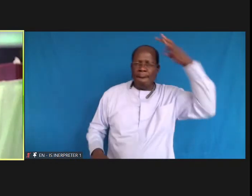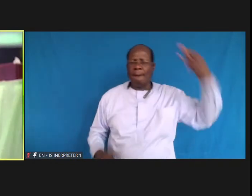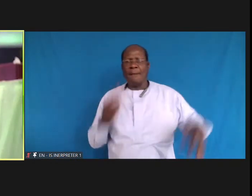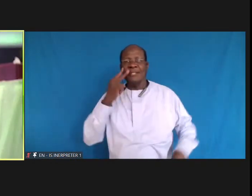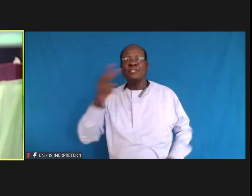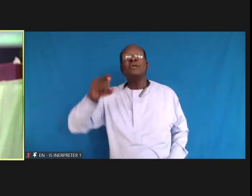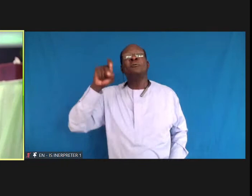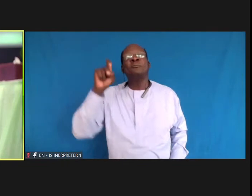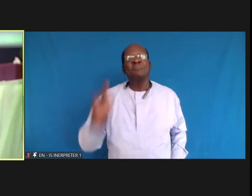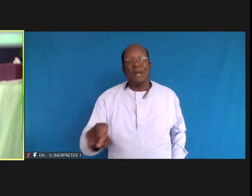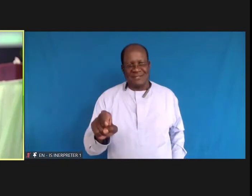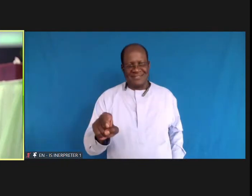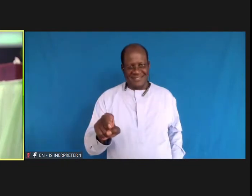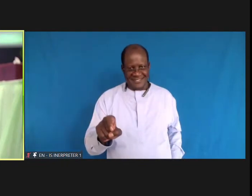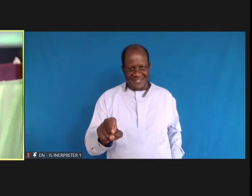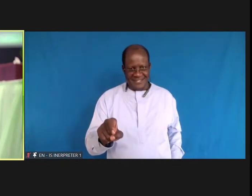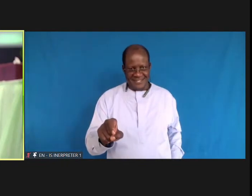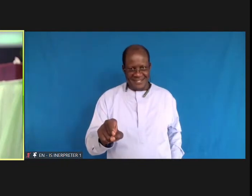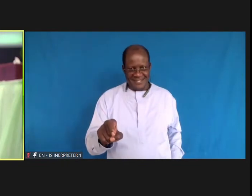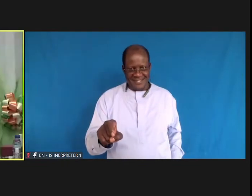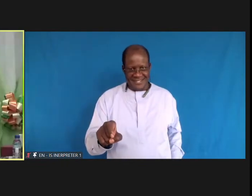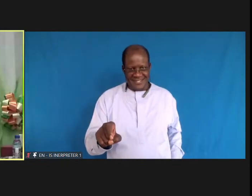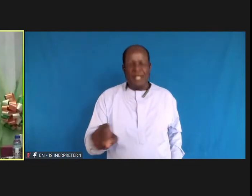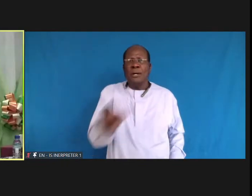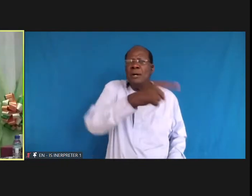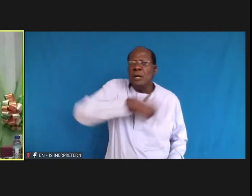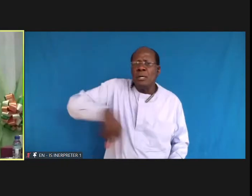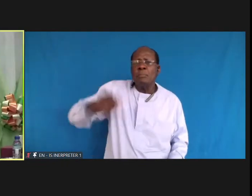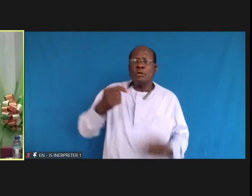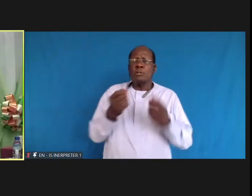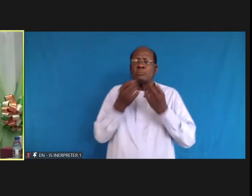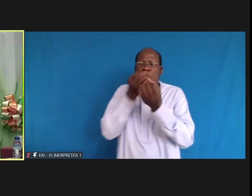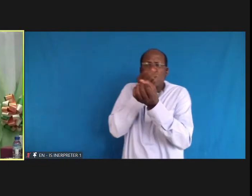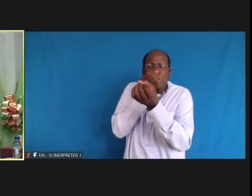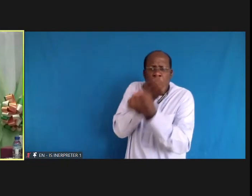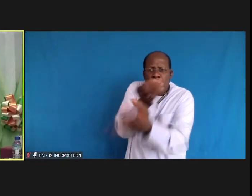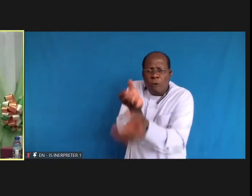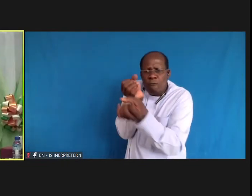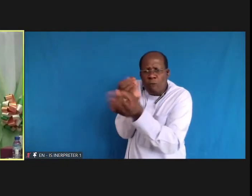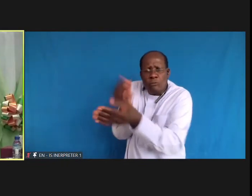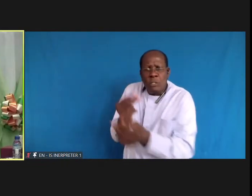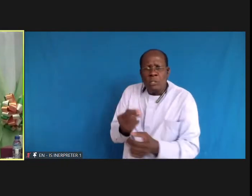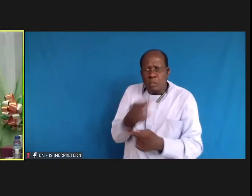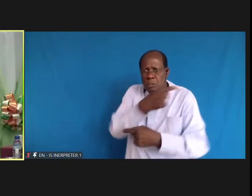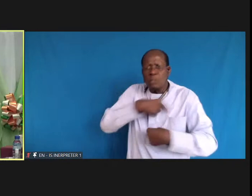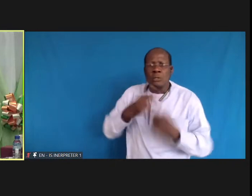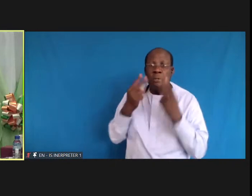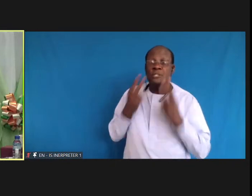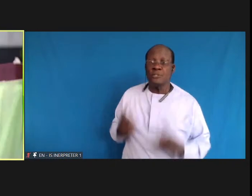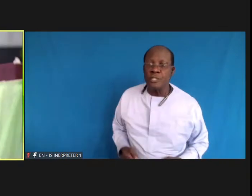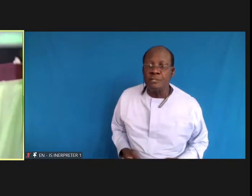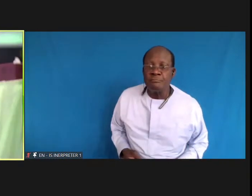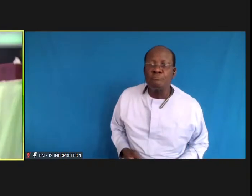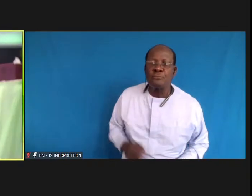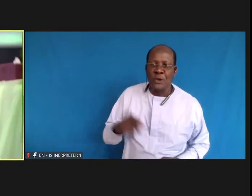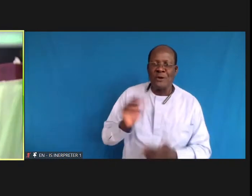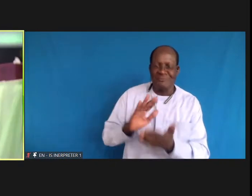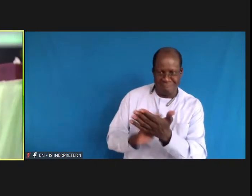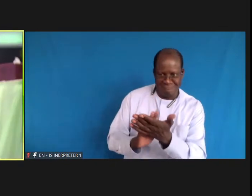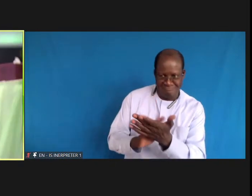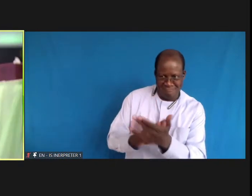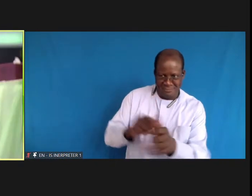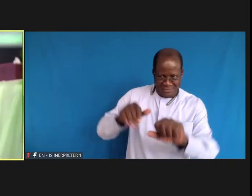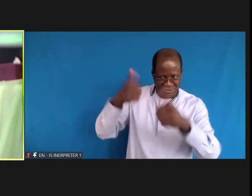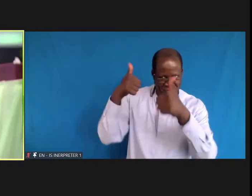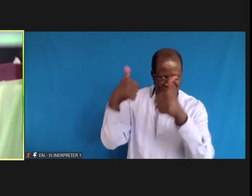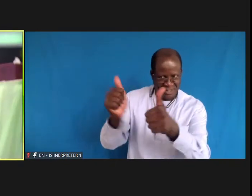the fun of it, but you are also trying to tell them a message that we see you. Well done, and keep on doing this. And it's